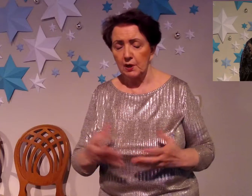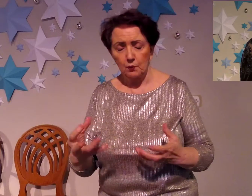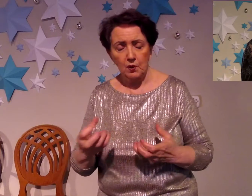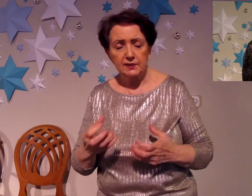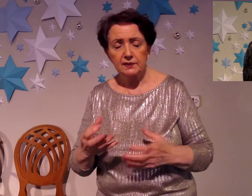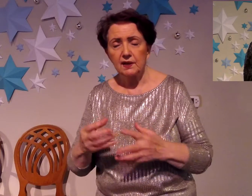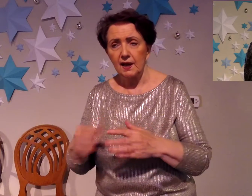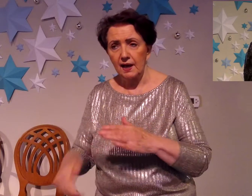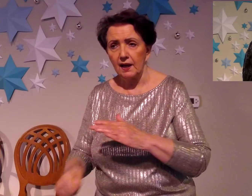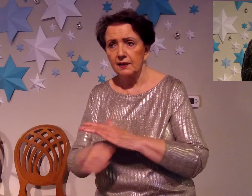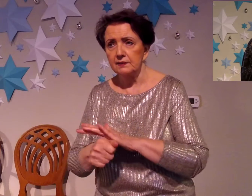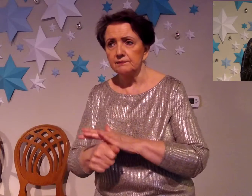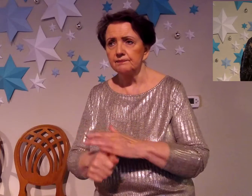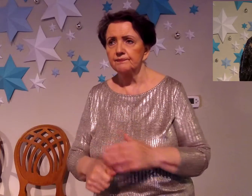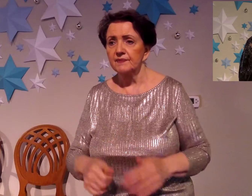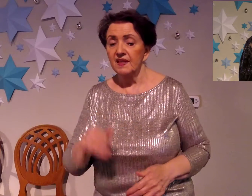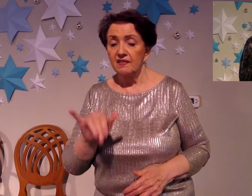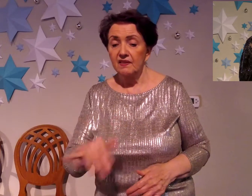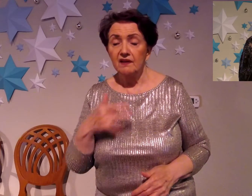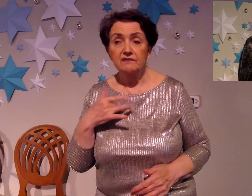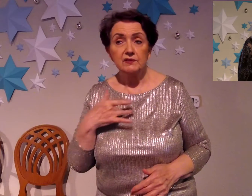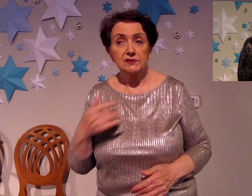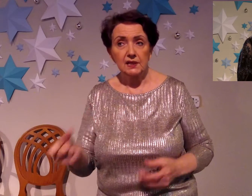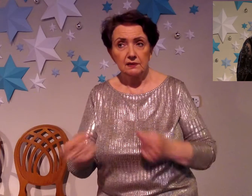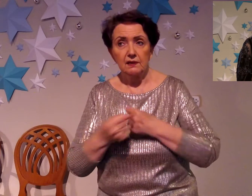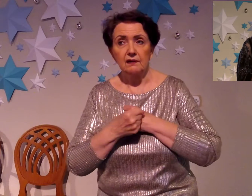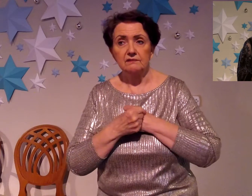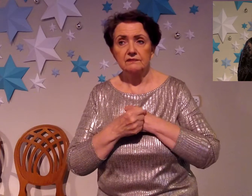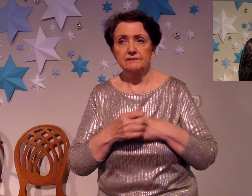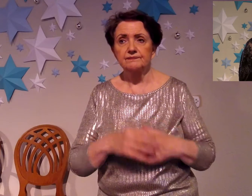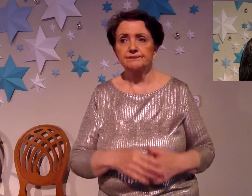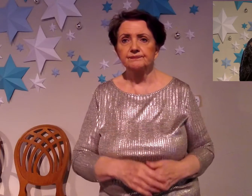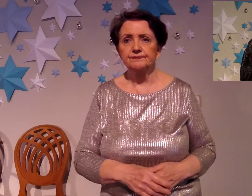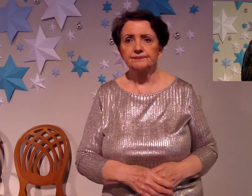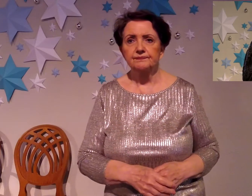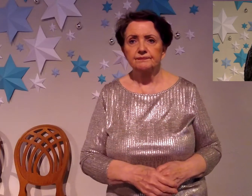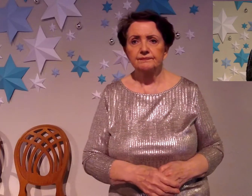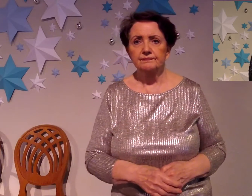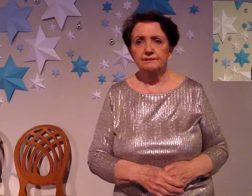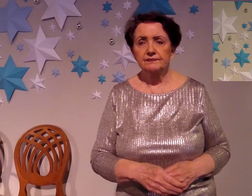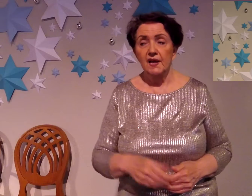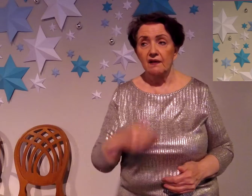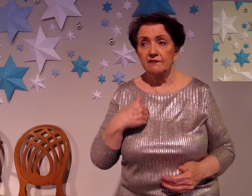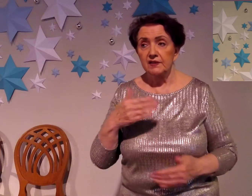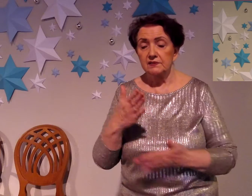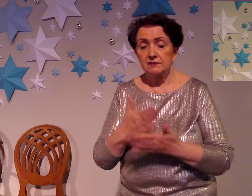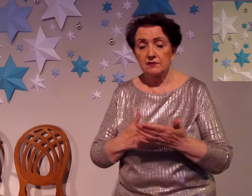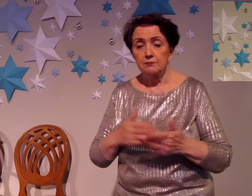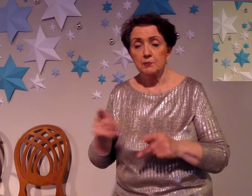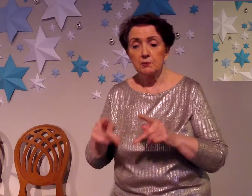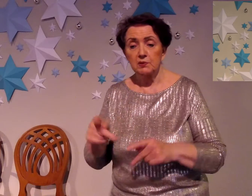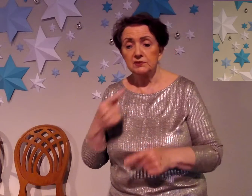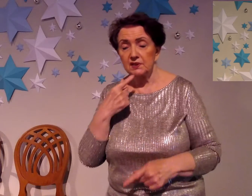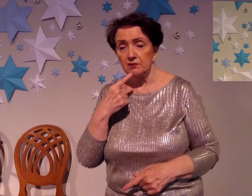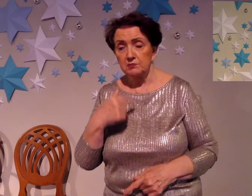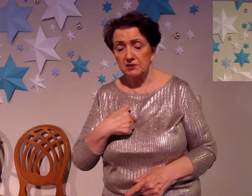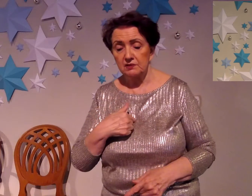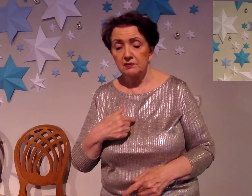Now, that feels like love to me. I've even had some people tell me hard truths I didn't want to